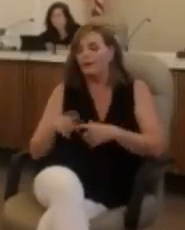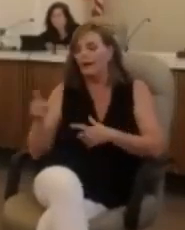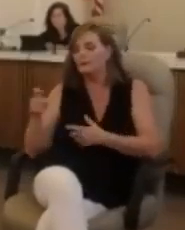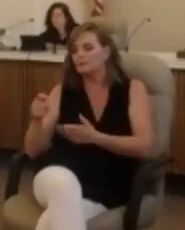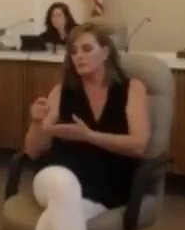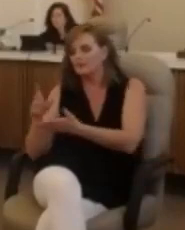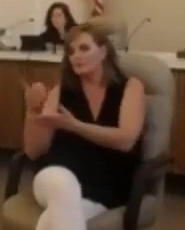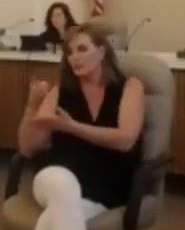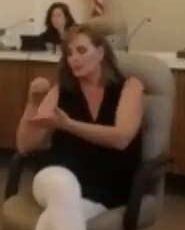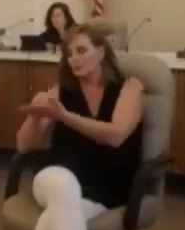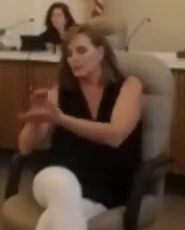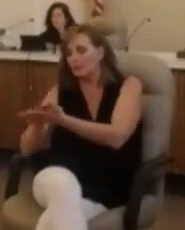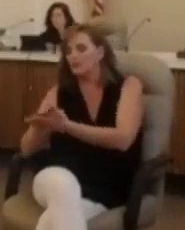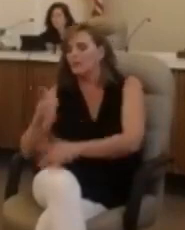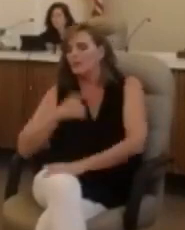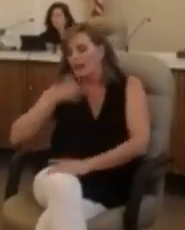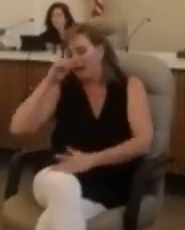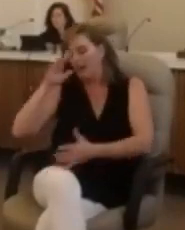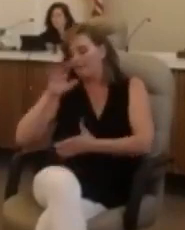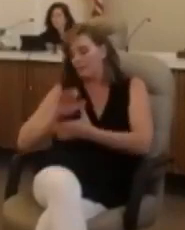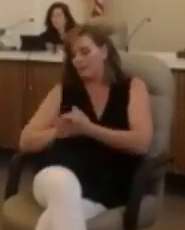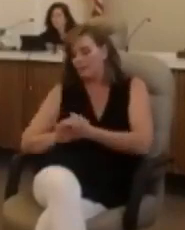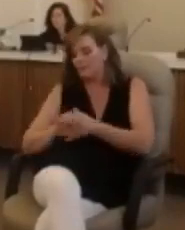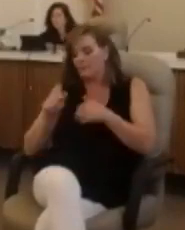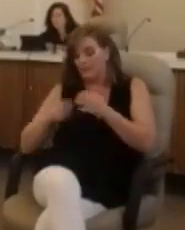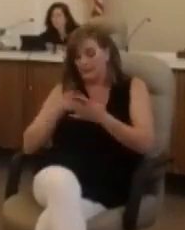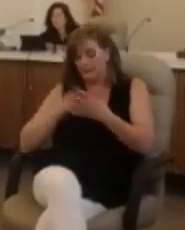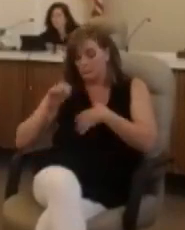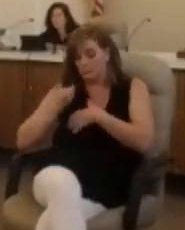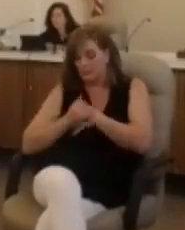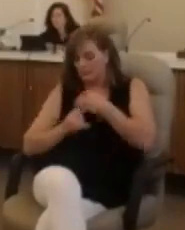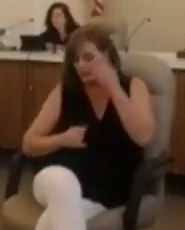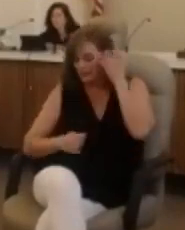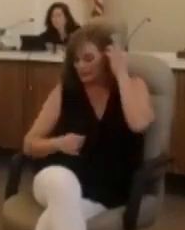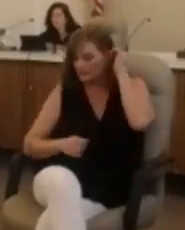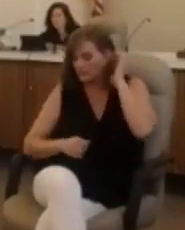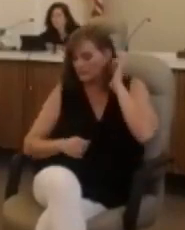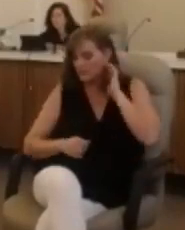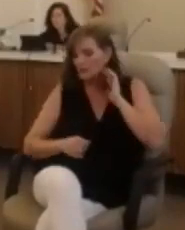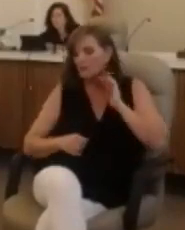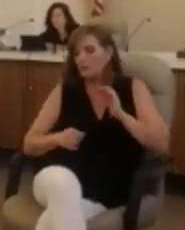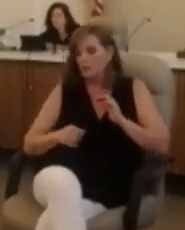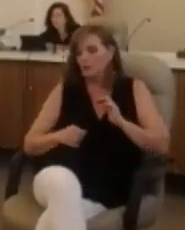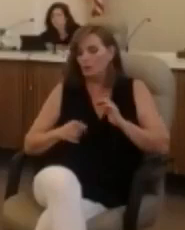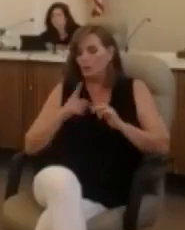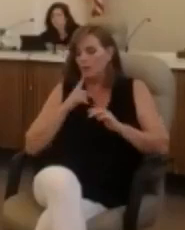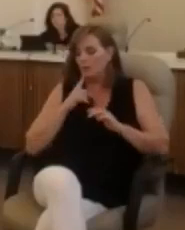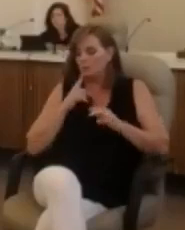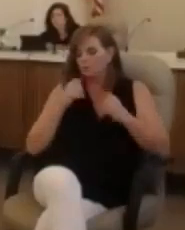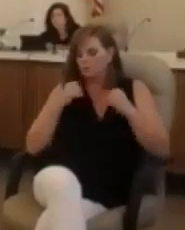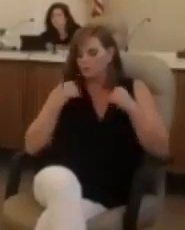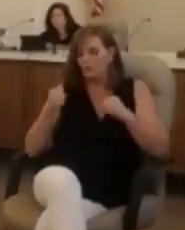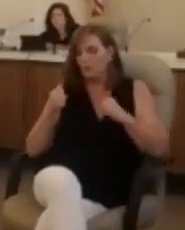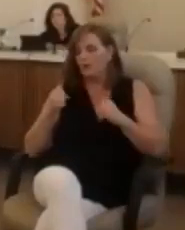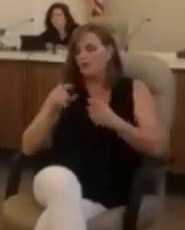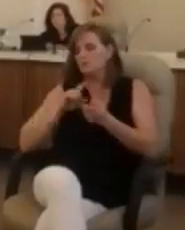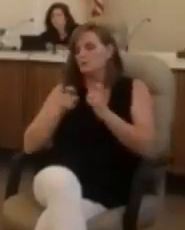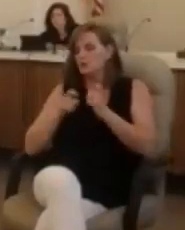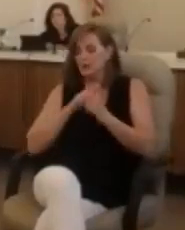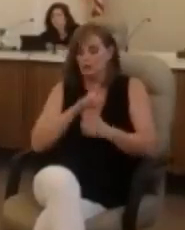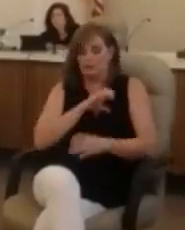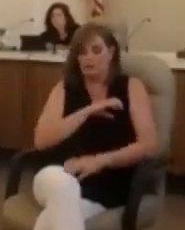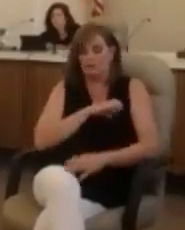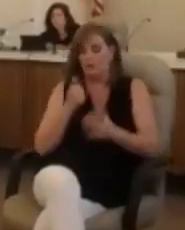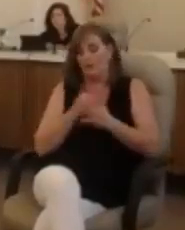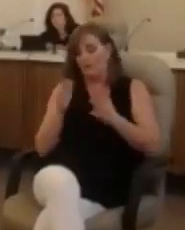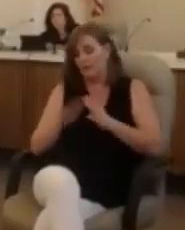that I do believe that this project profoundly changes the character of the neighborhood. There's no